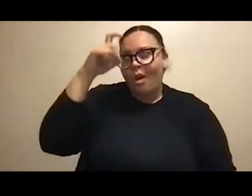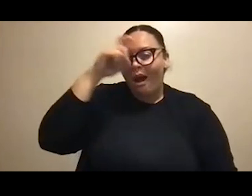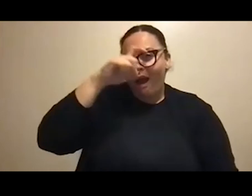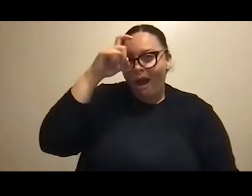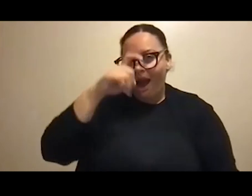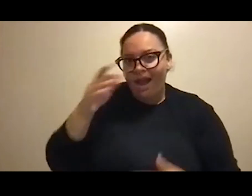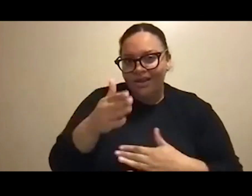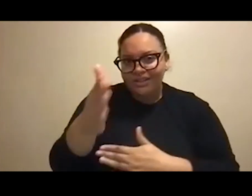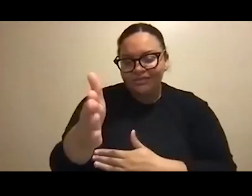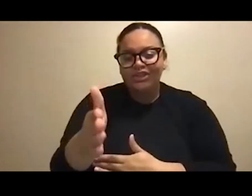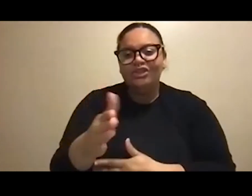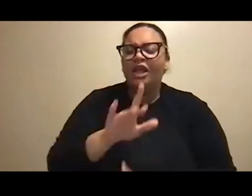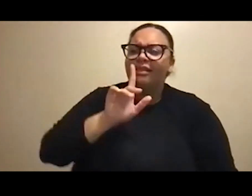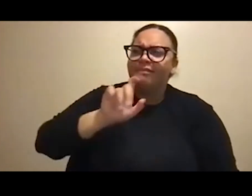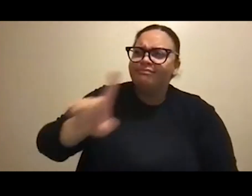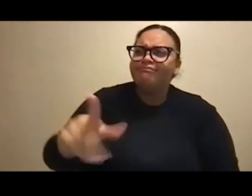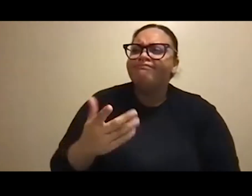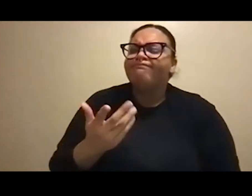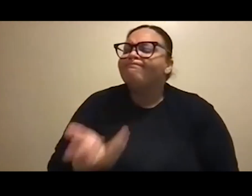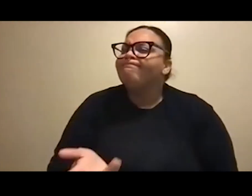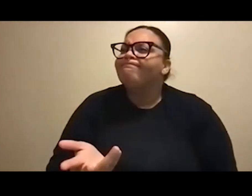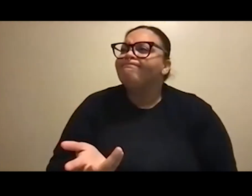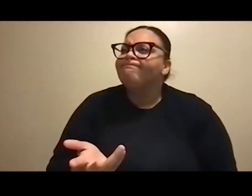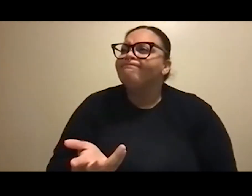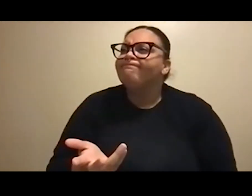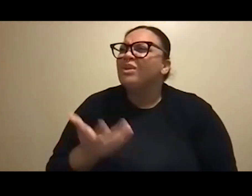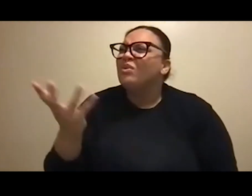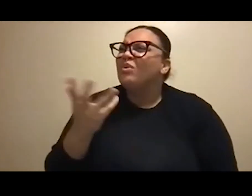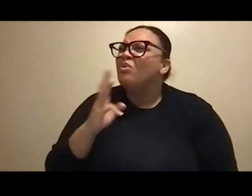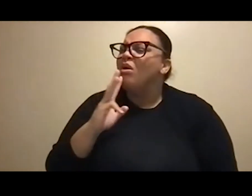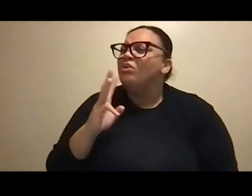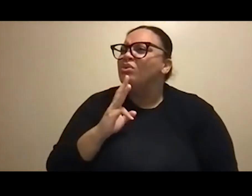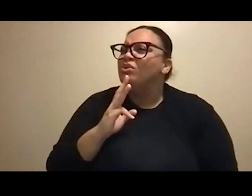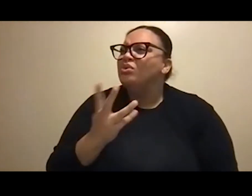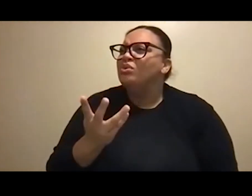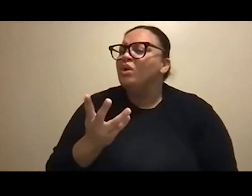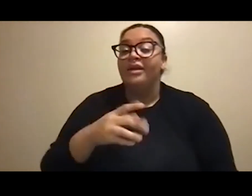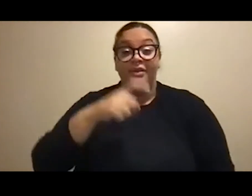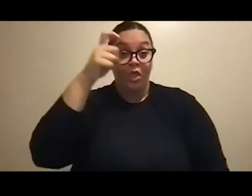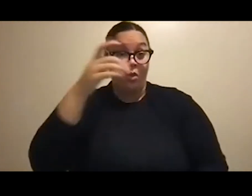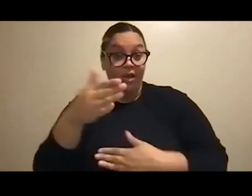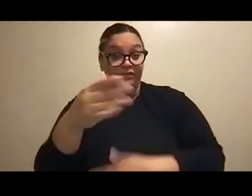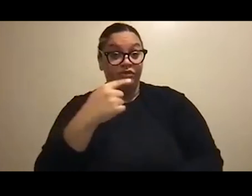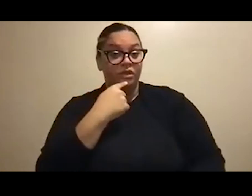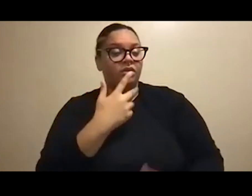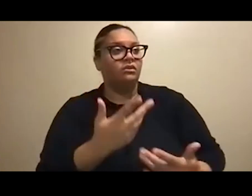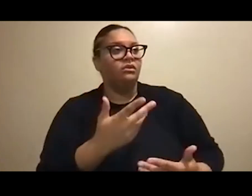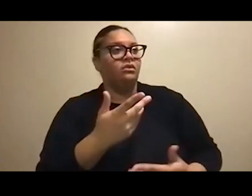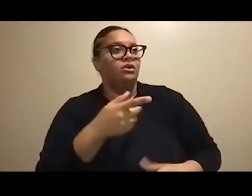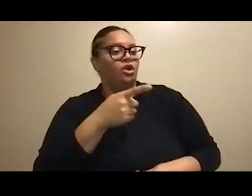years and asked the wise old fish, "What is water?" And the wise old fish said, "You're swimming